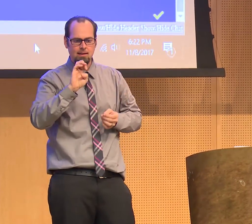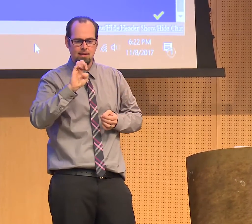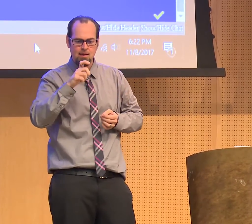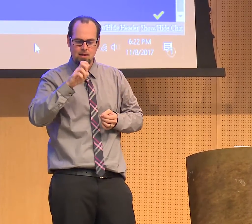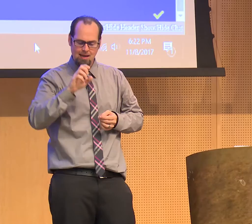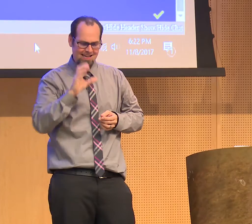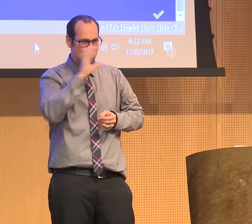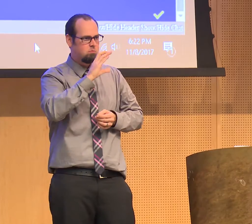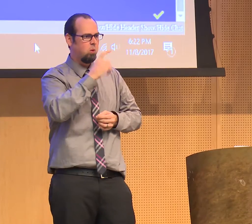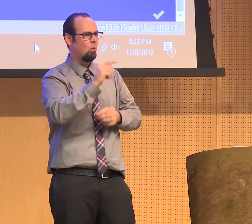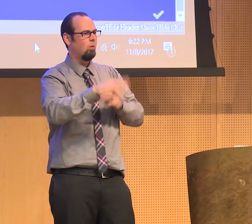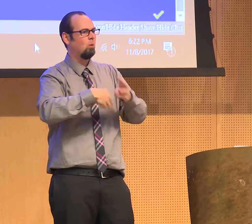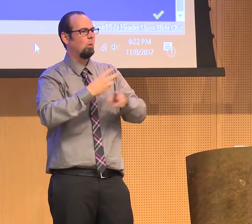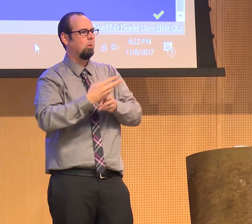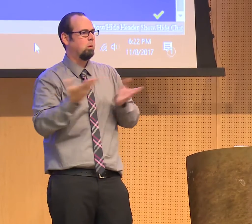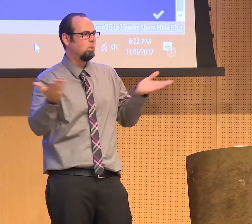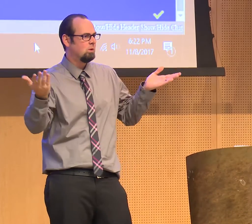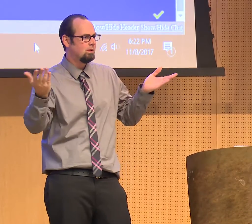get out into the world.